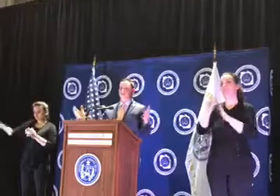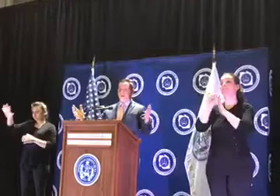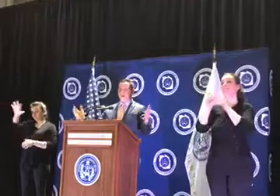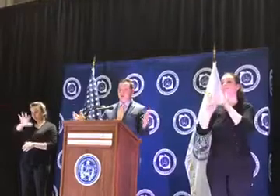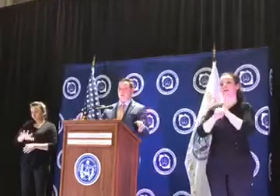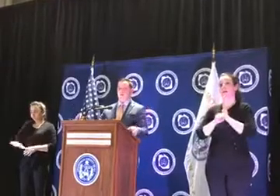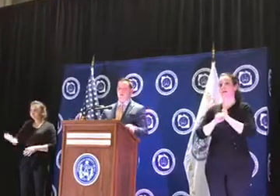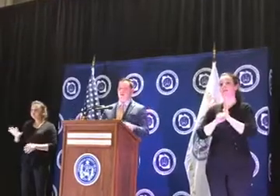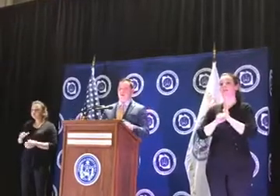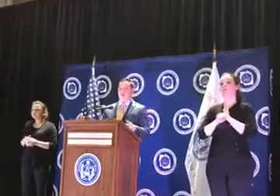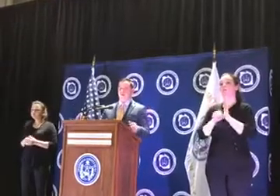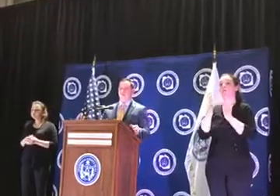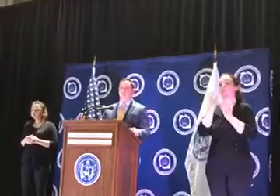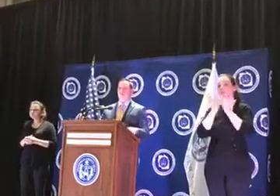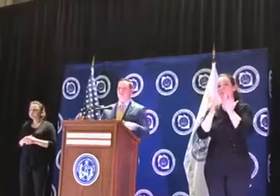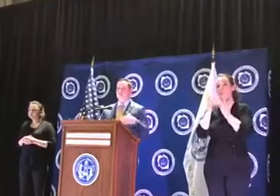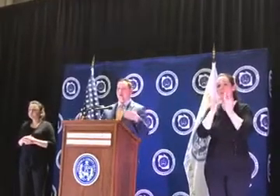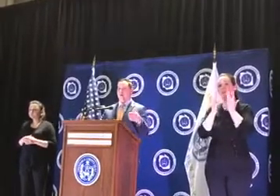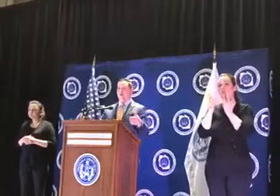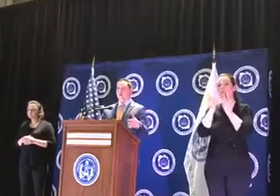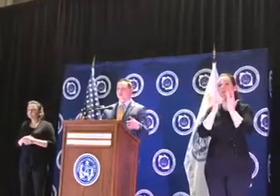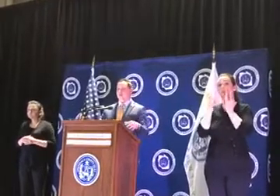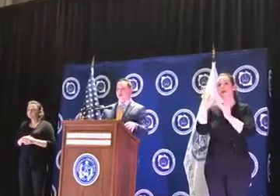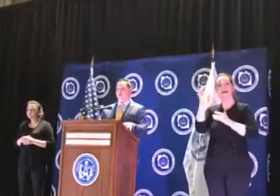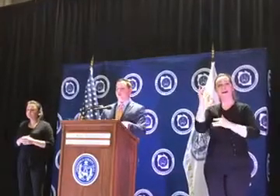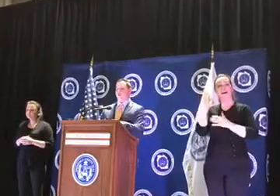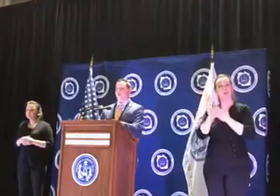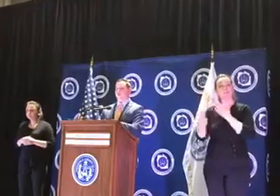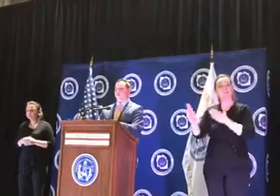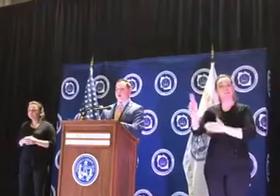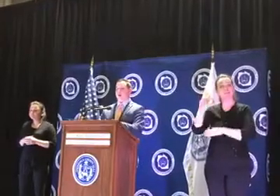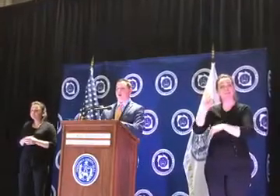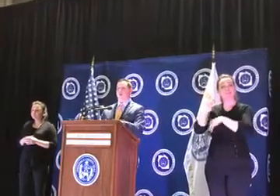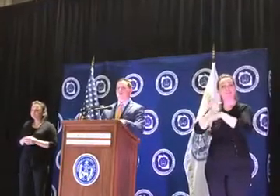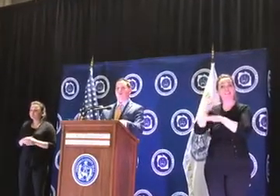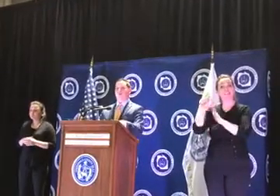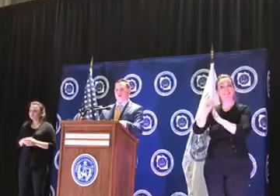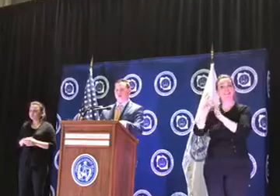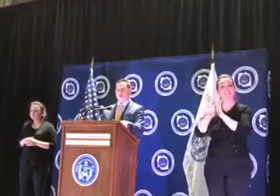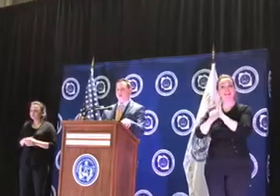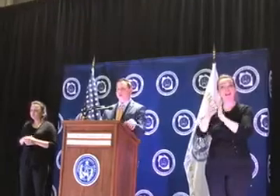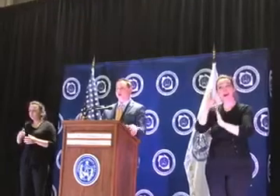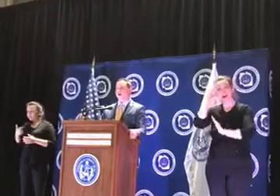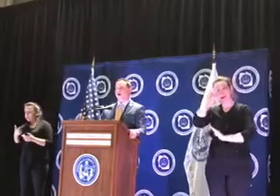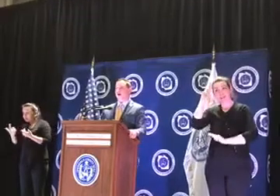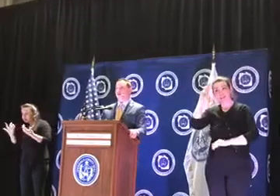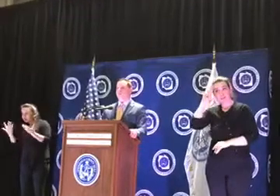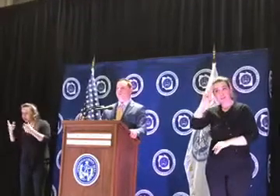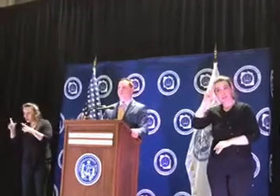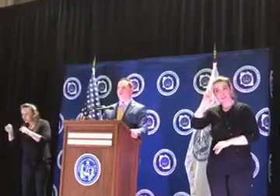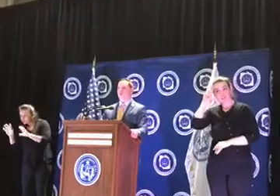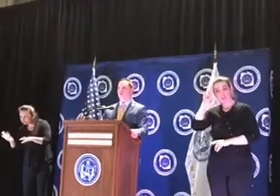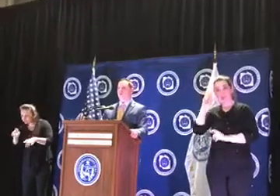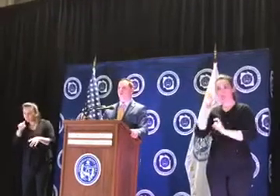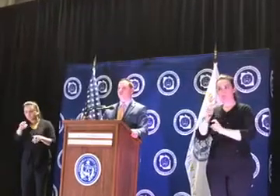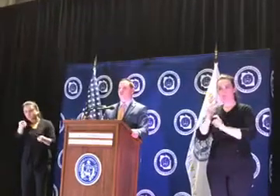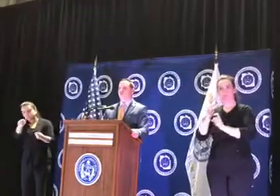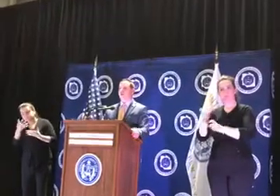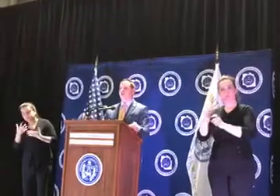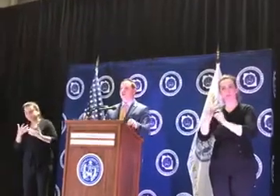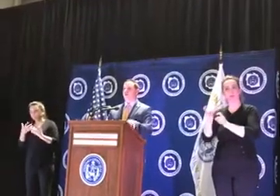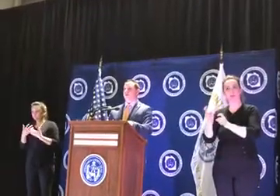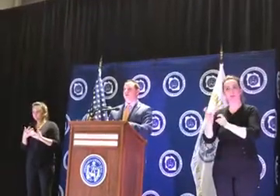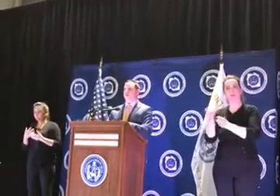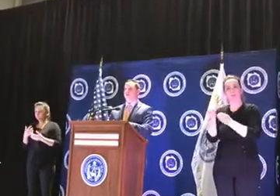have Upstate here. They brought us those materials because they know they're not only treating people in our county, they're treating others. So to a